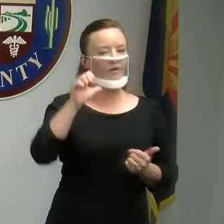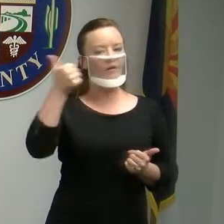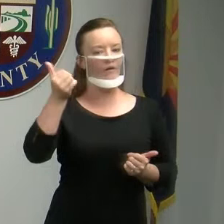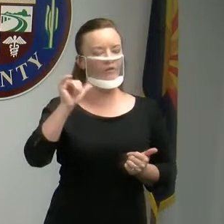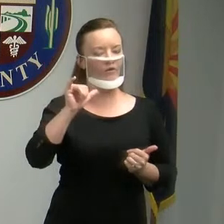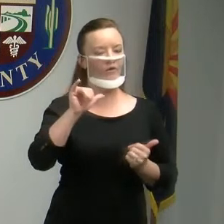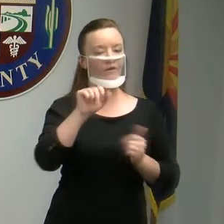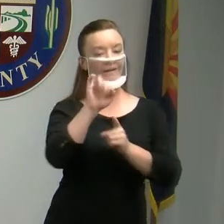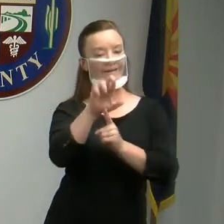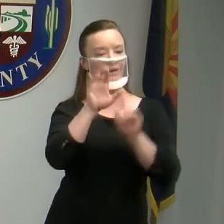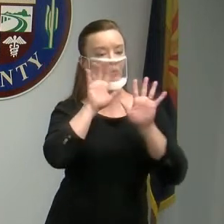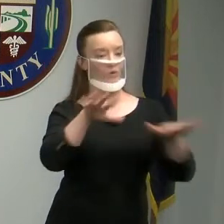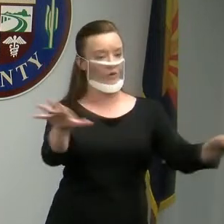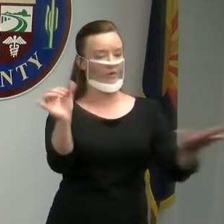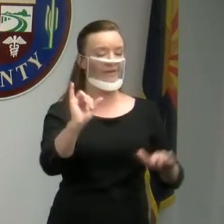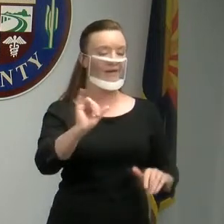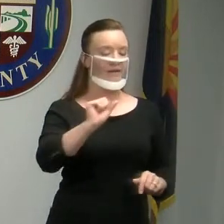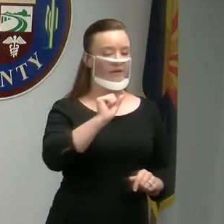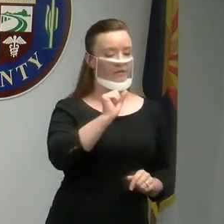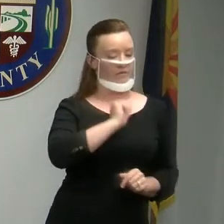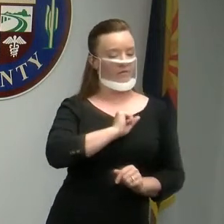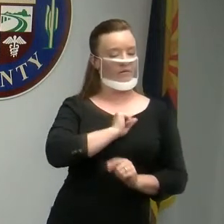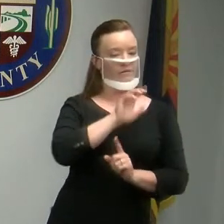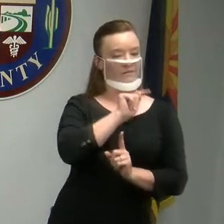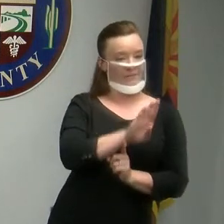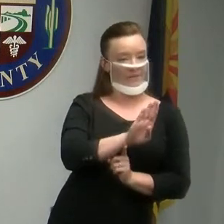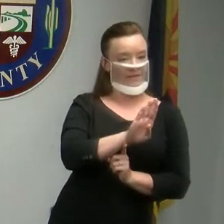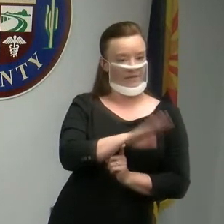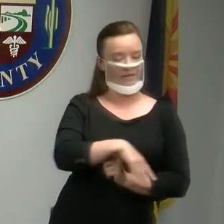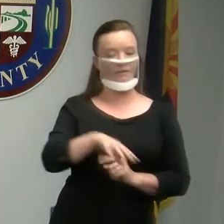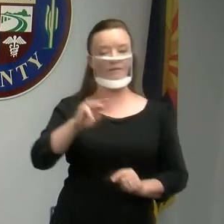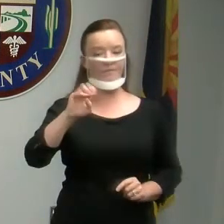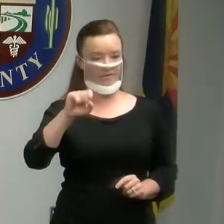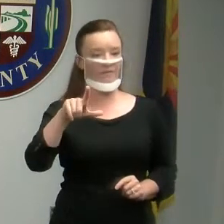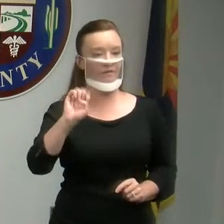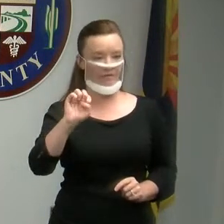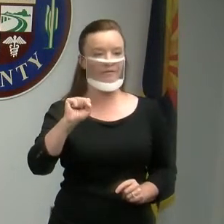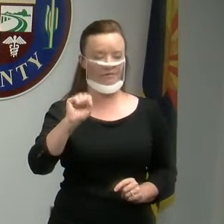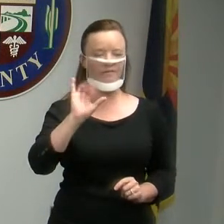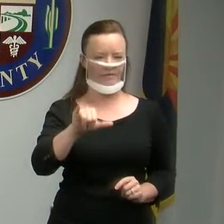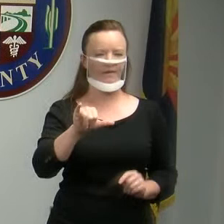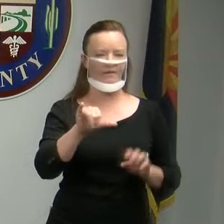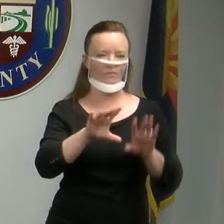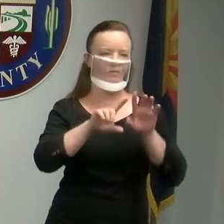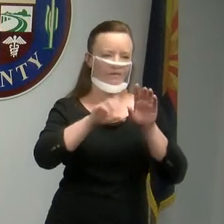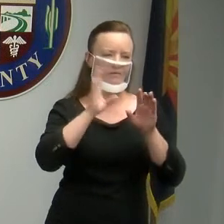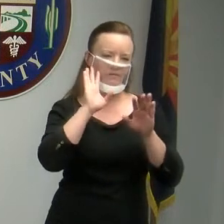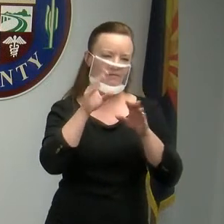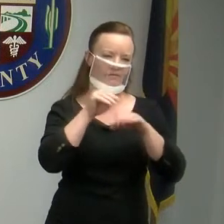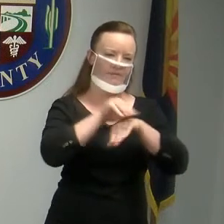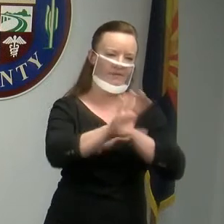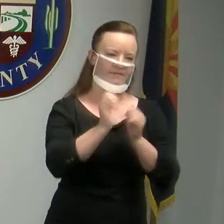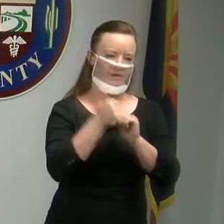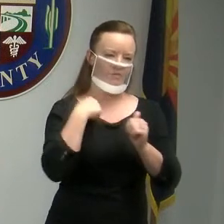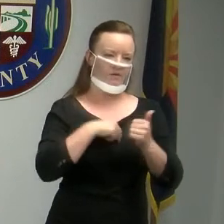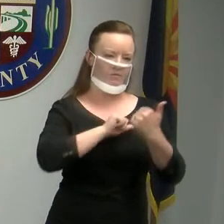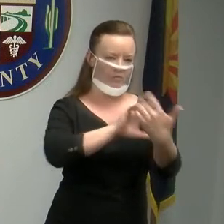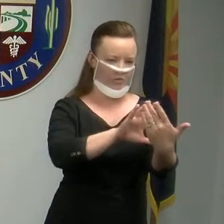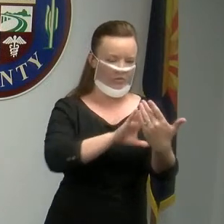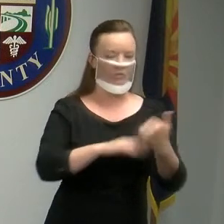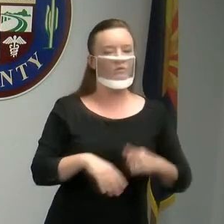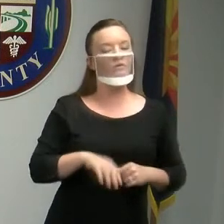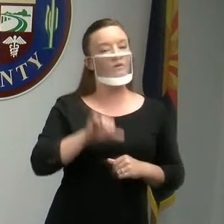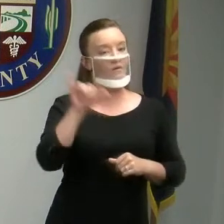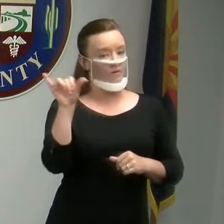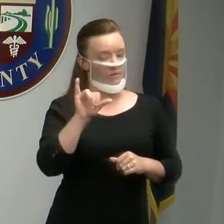measles. Our recommendations also vary by whether it's an isolated case or we have evidence of